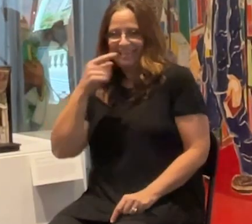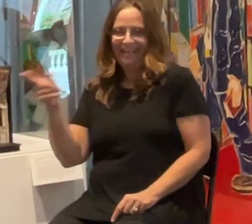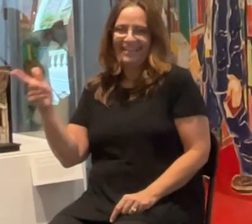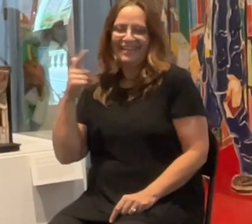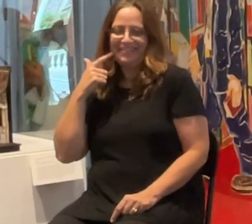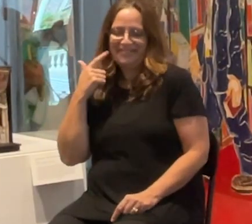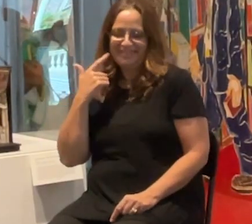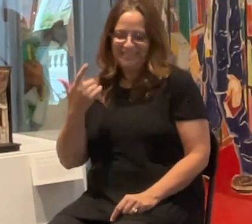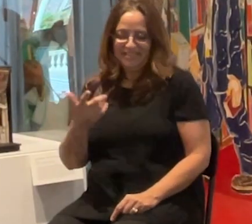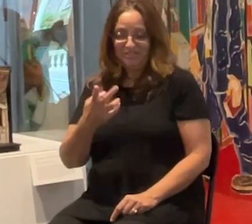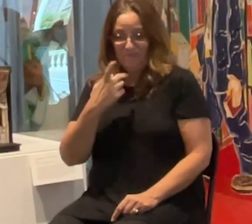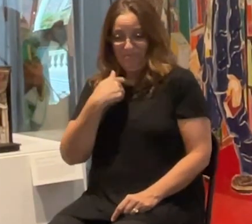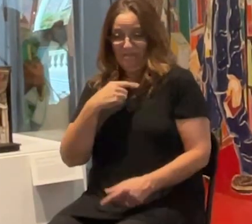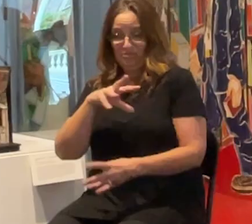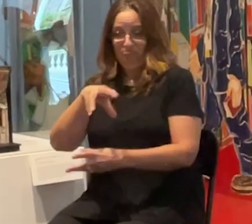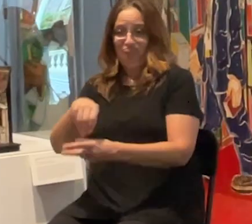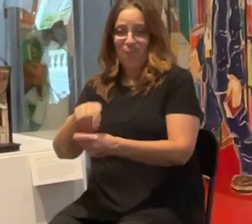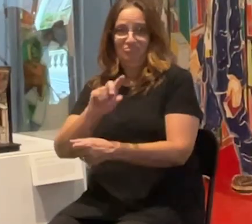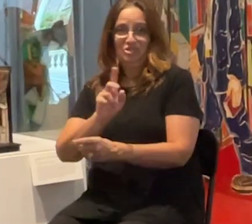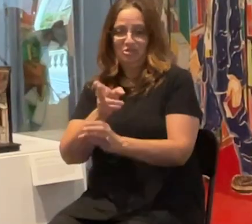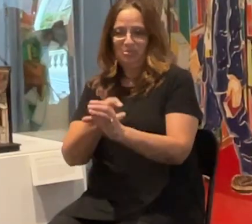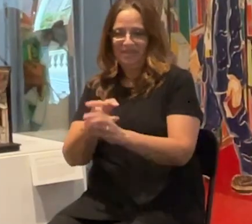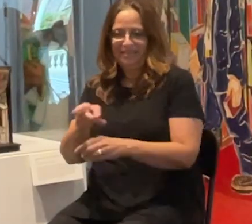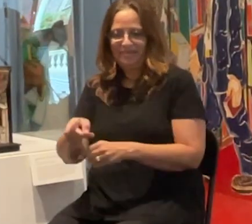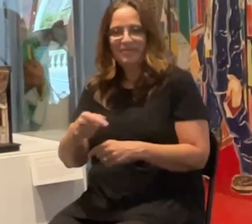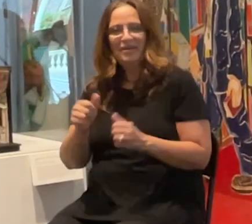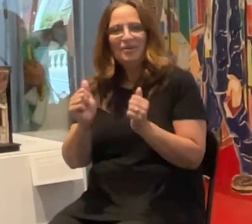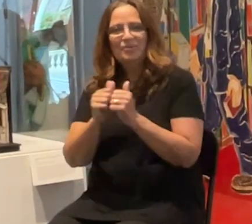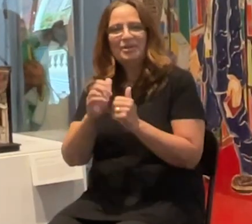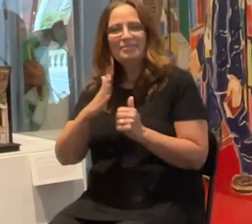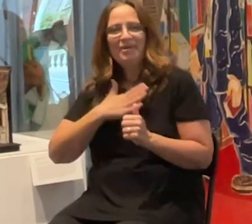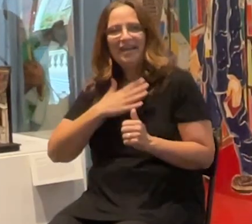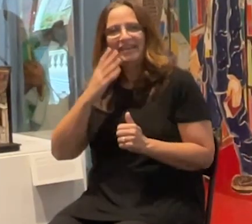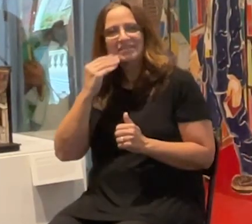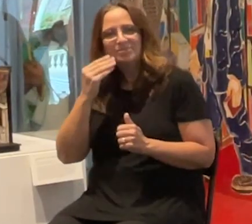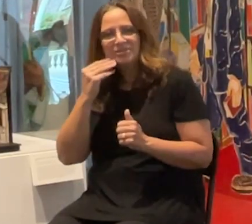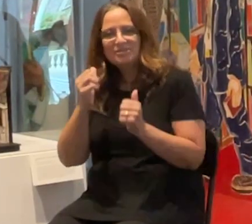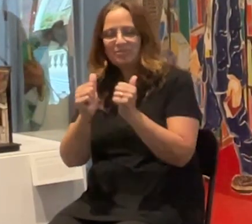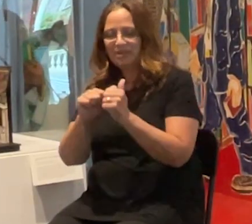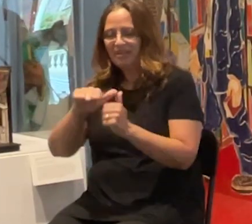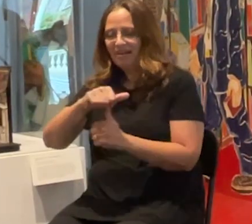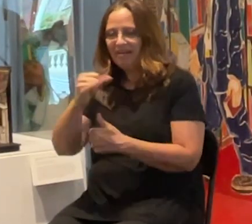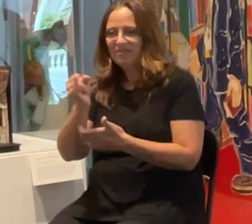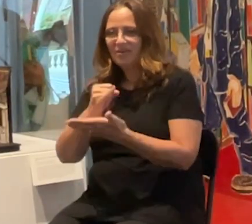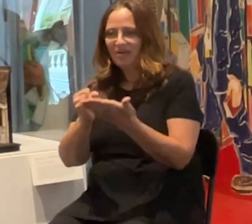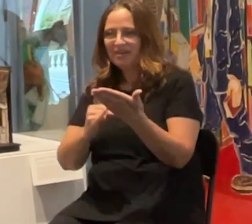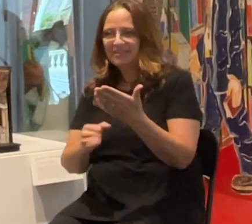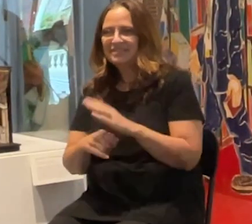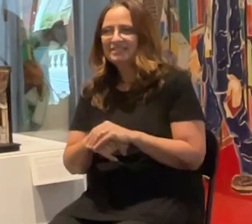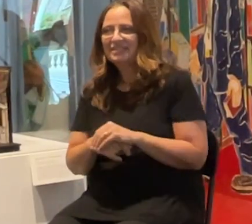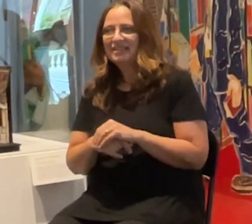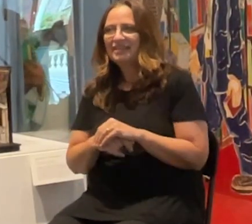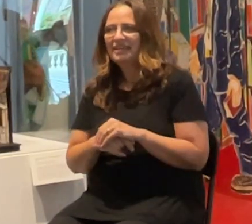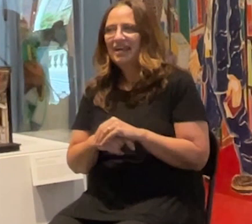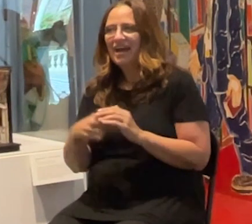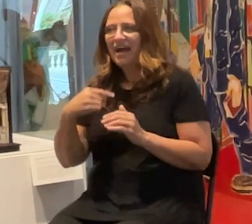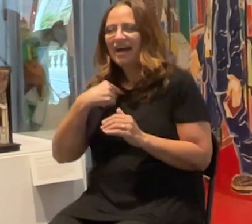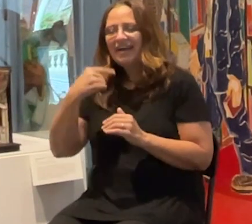that. So in terms of my experience around other artists, I think